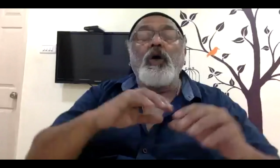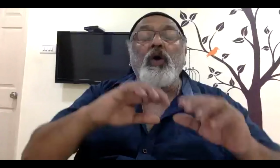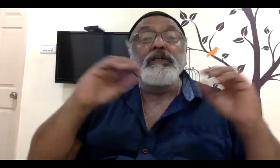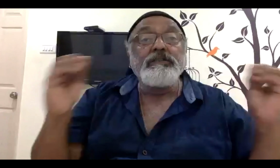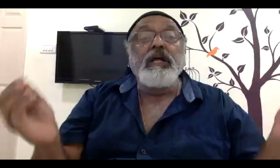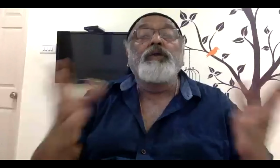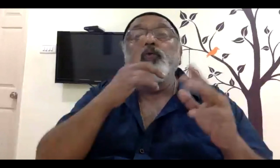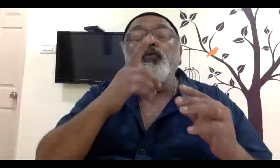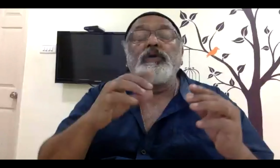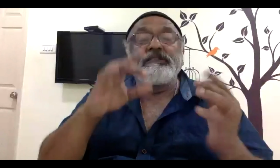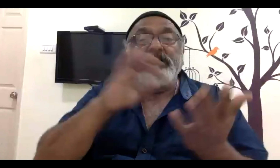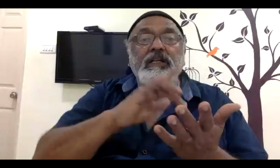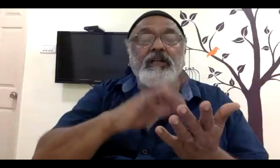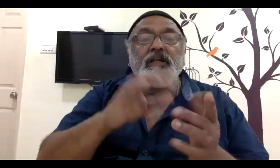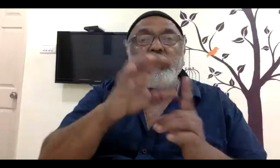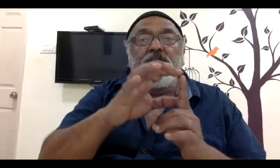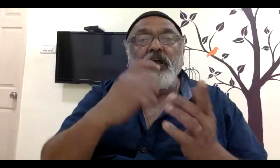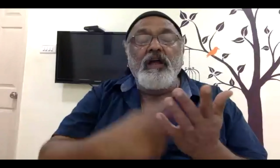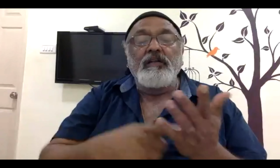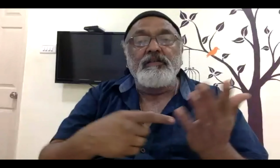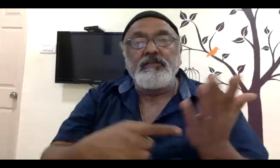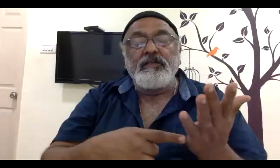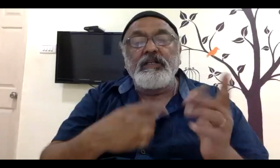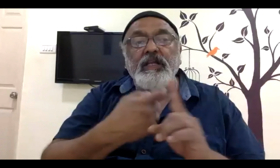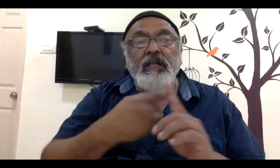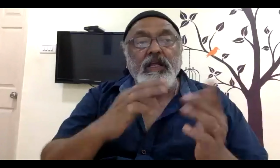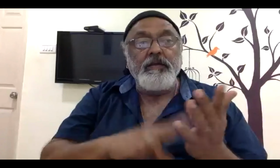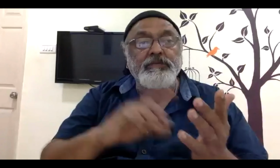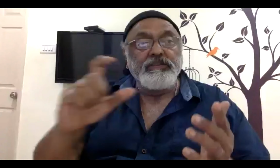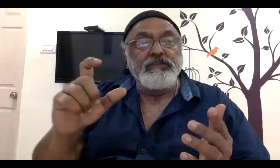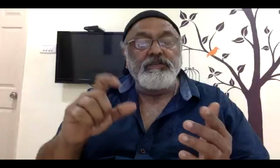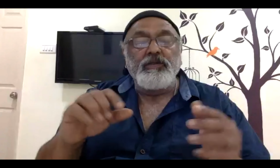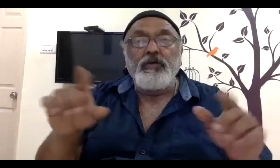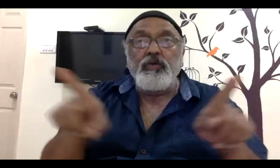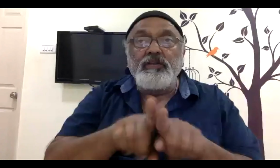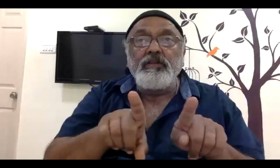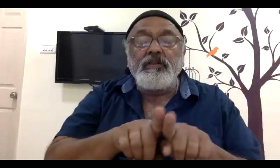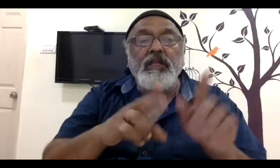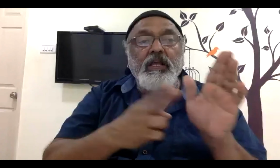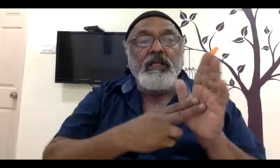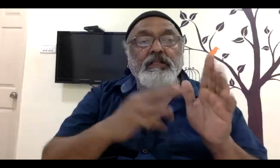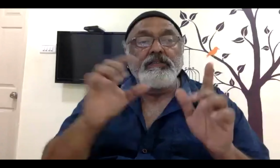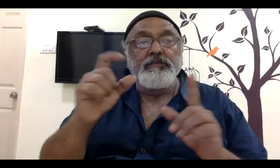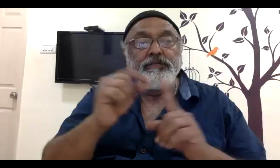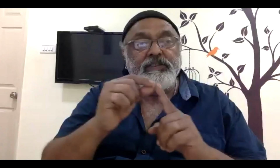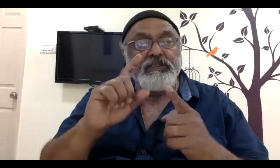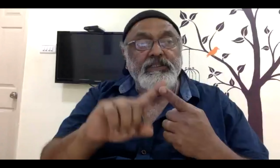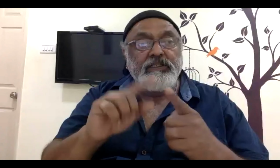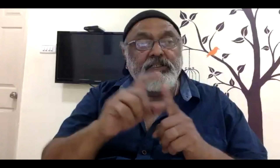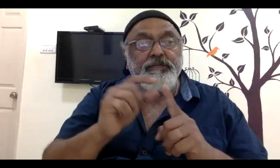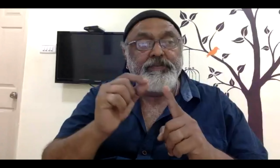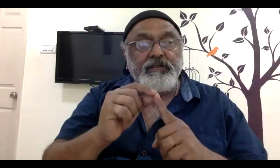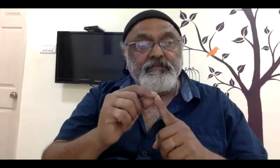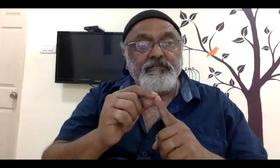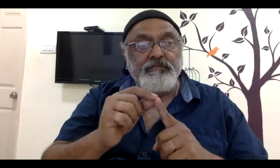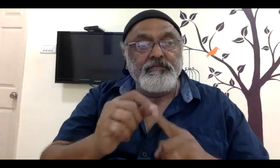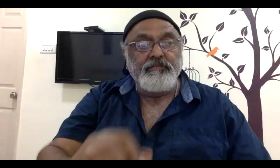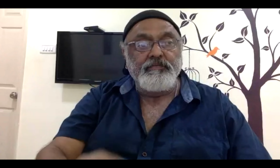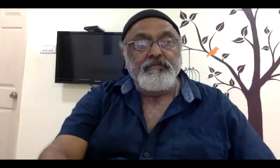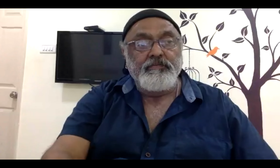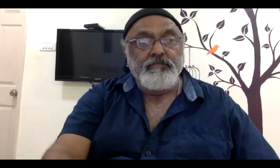and Training, KMC, in collaboration with NCPEDP. It is a great pleasure and honor